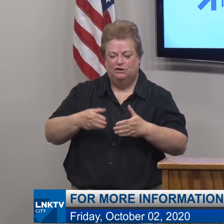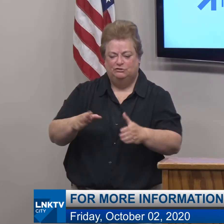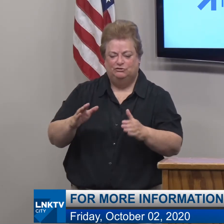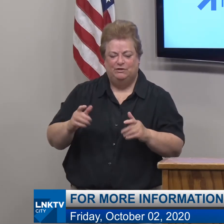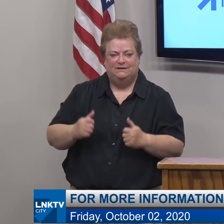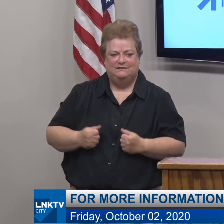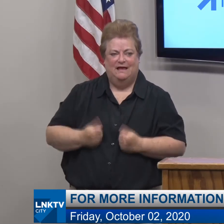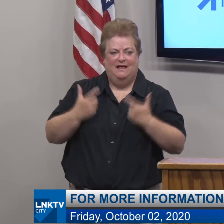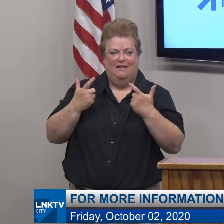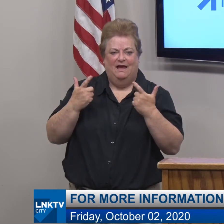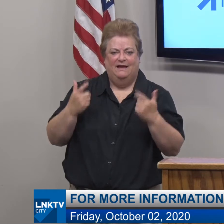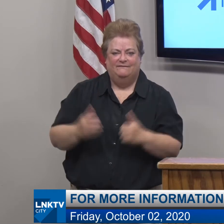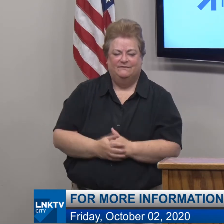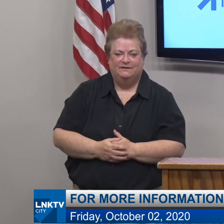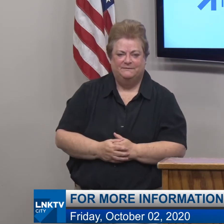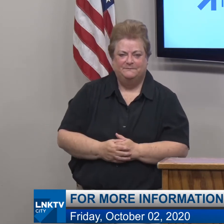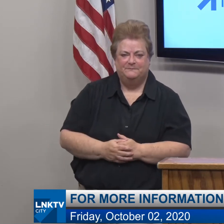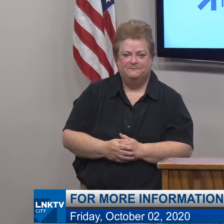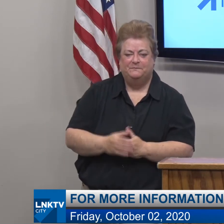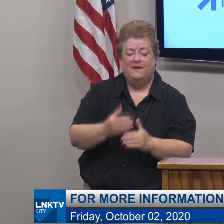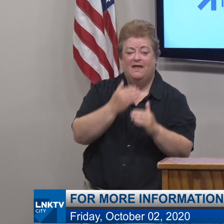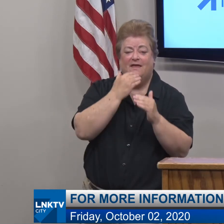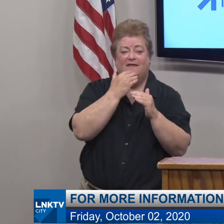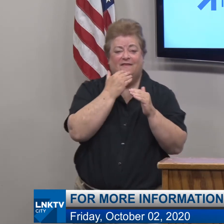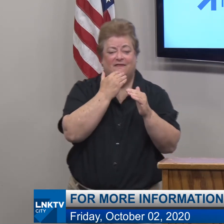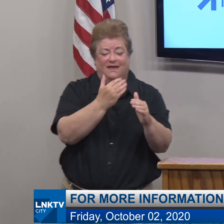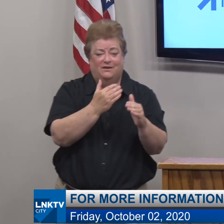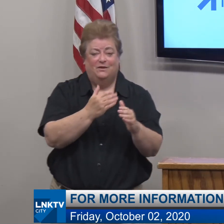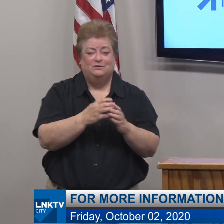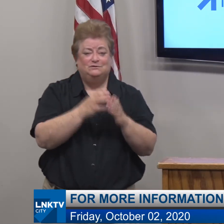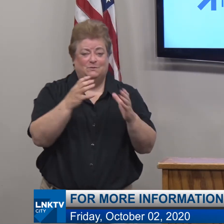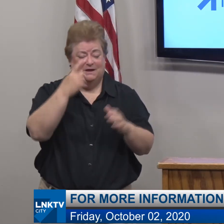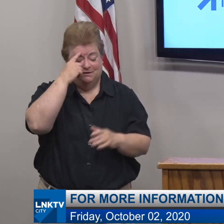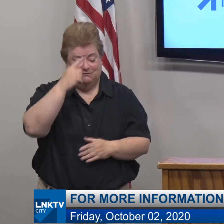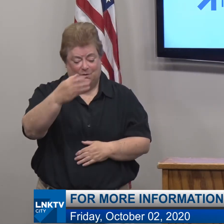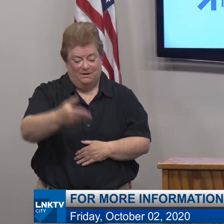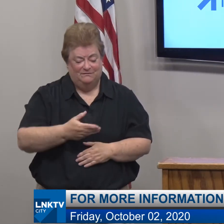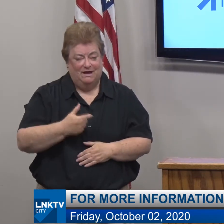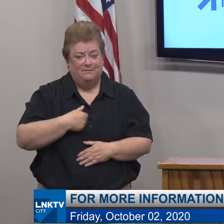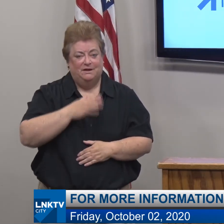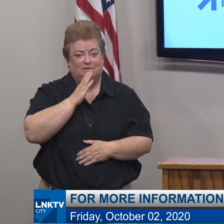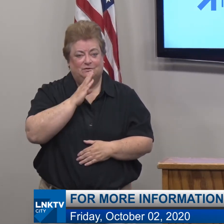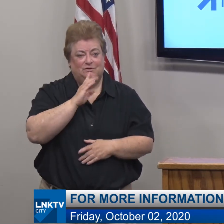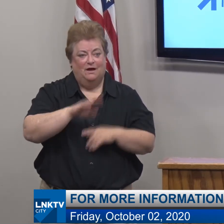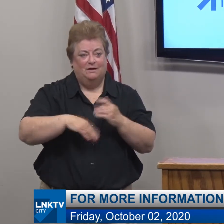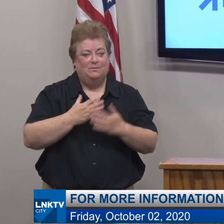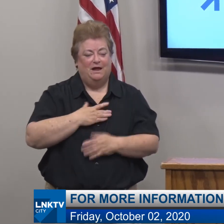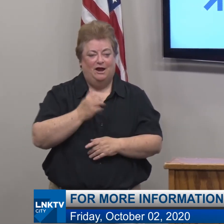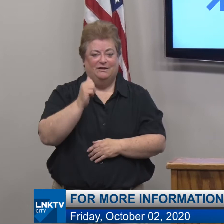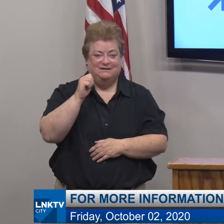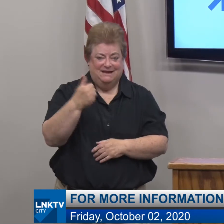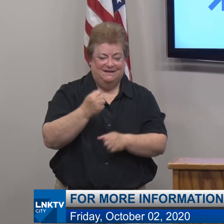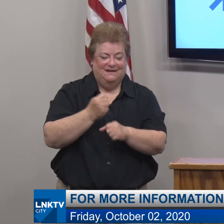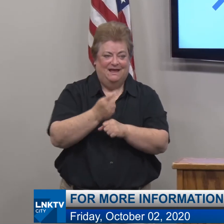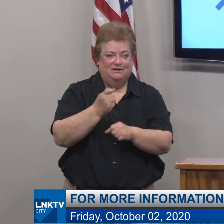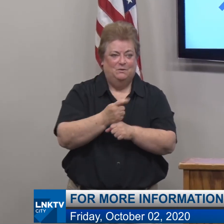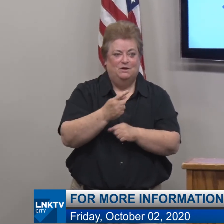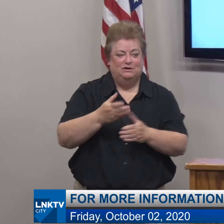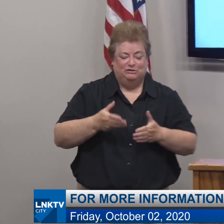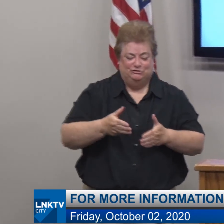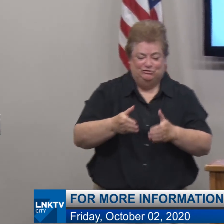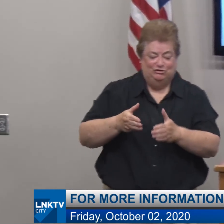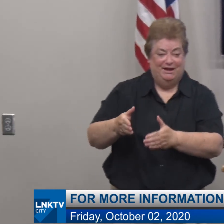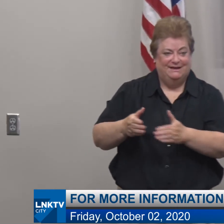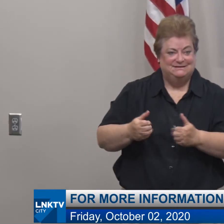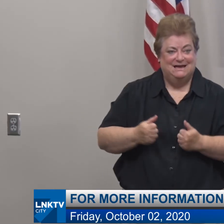Vicki. Hi, thank you so much for inviting me to be here to talk about the 10th annual Streets Alive.